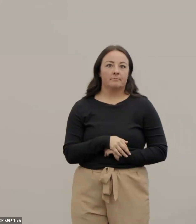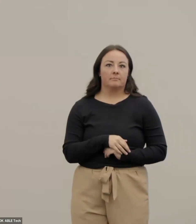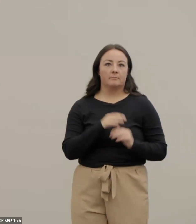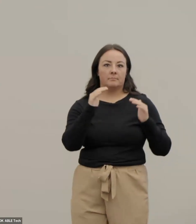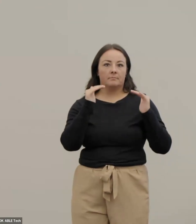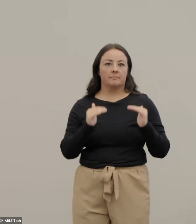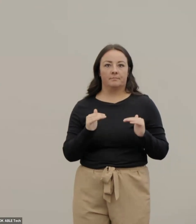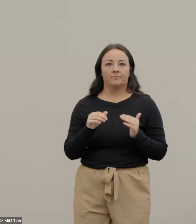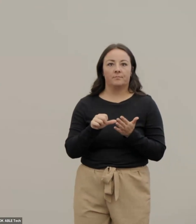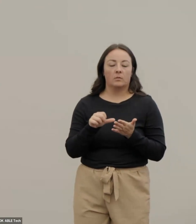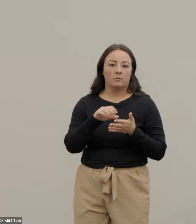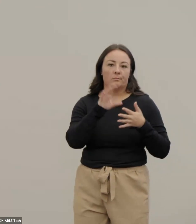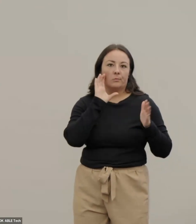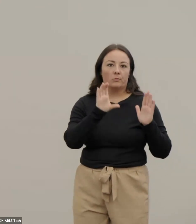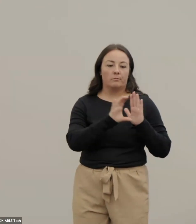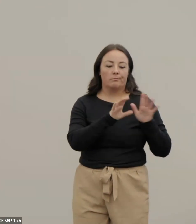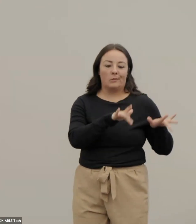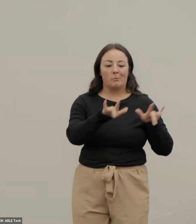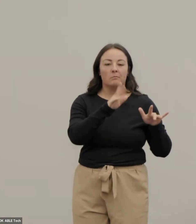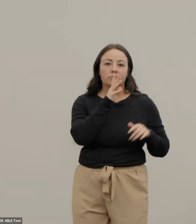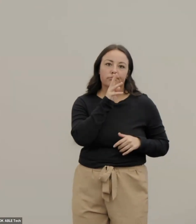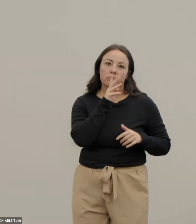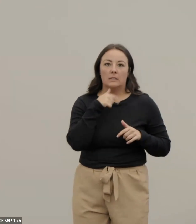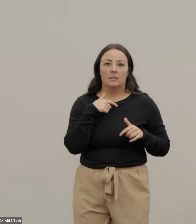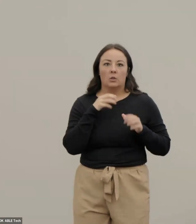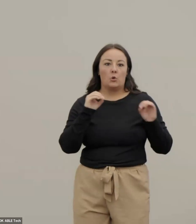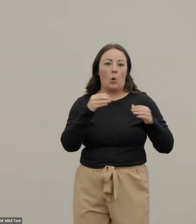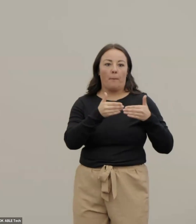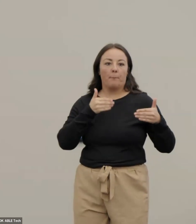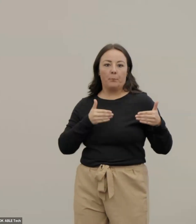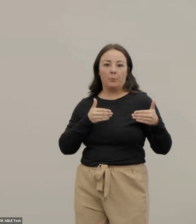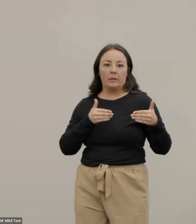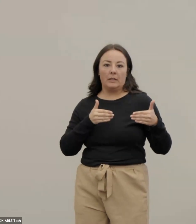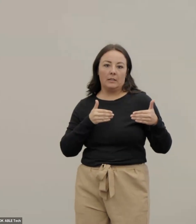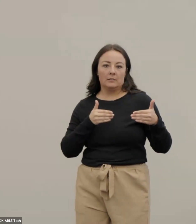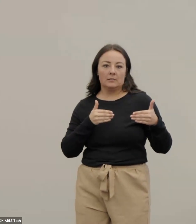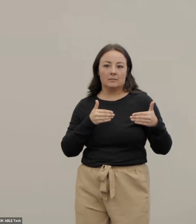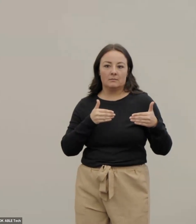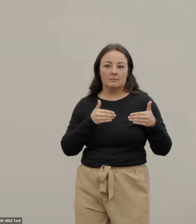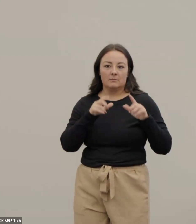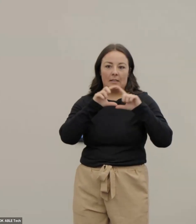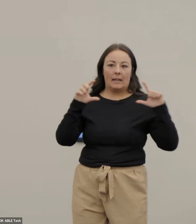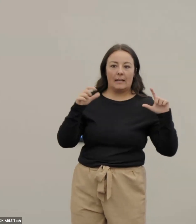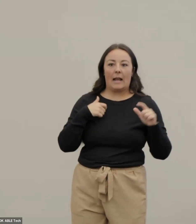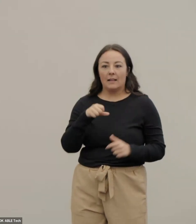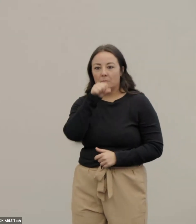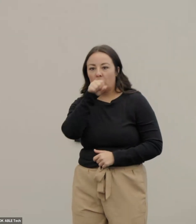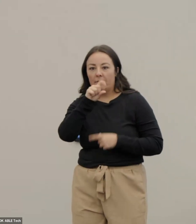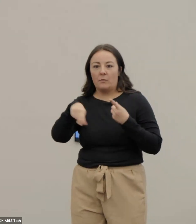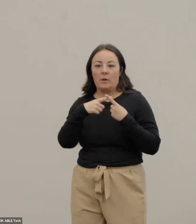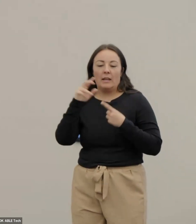Graphic page 2, no next heading. No previous heading. I love when NVDA does not behave for